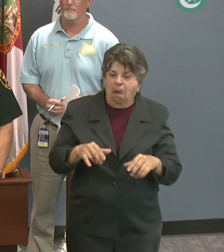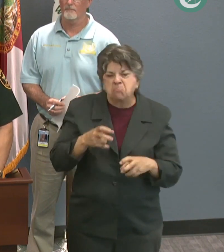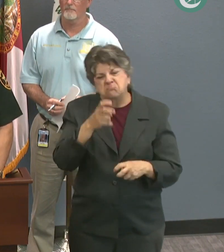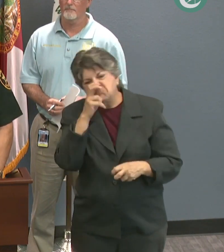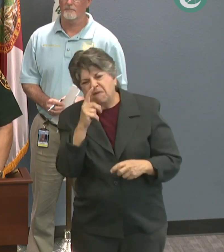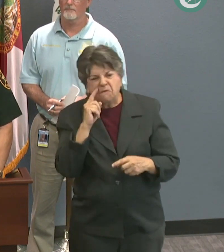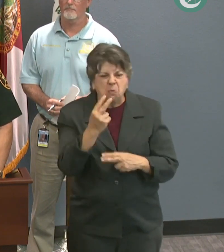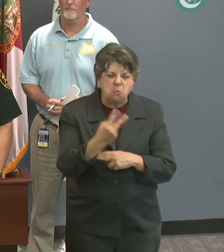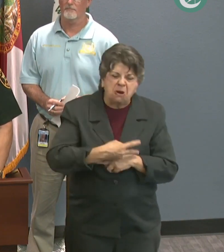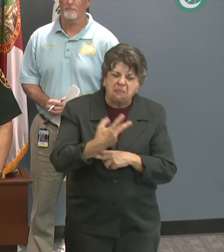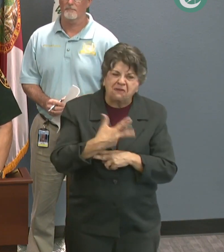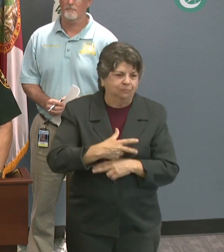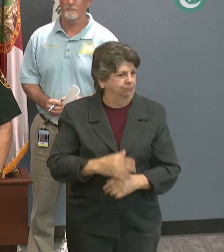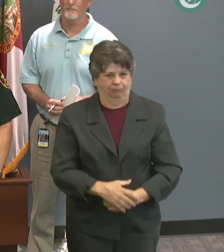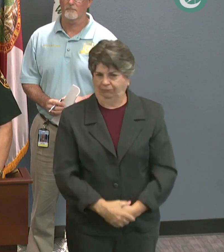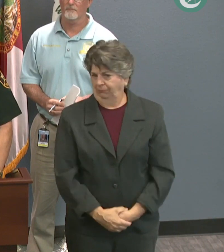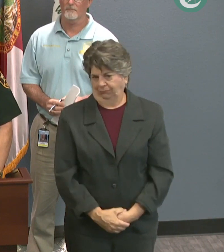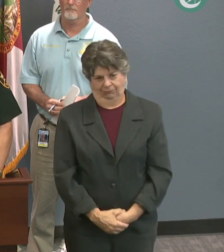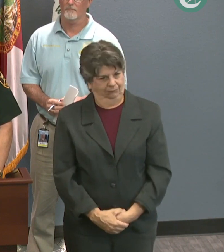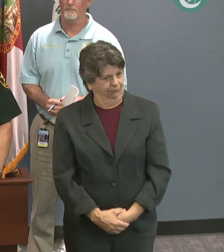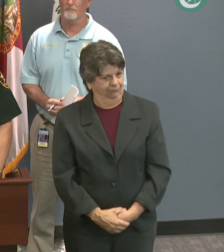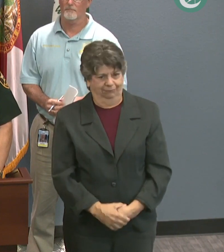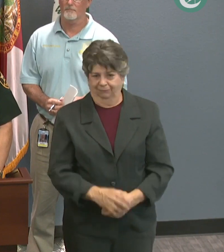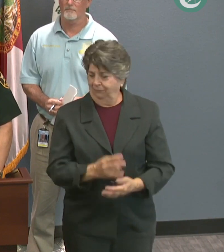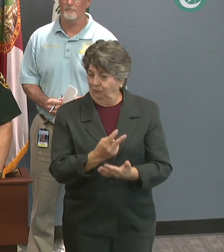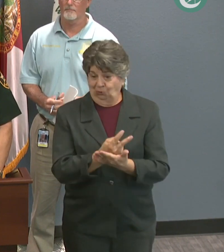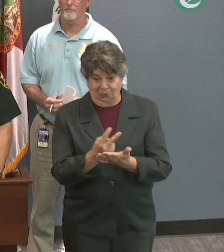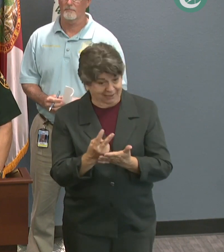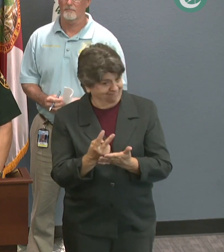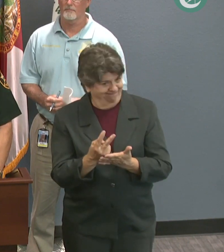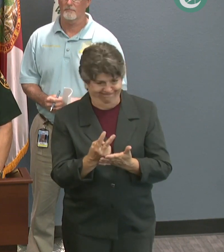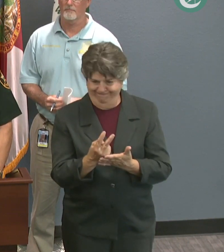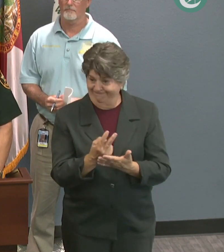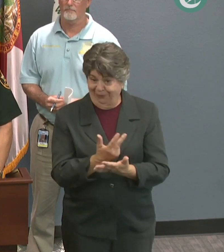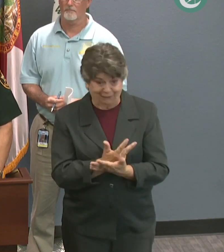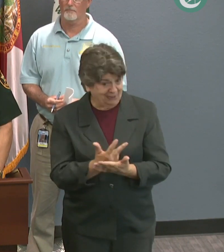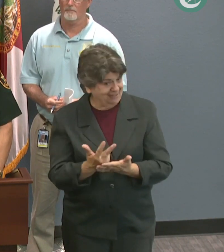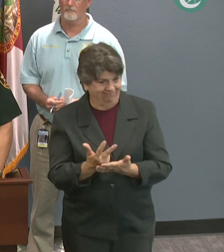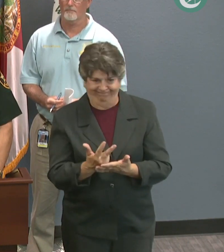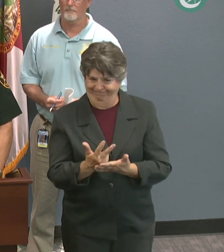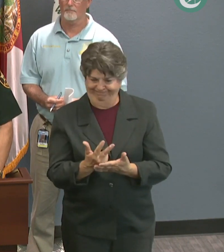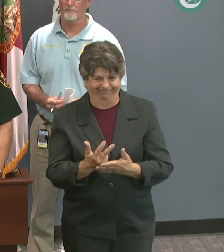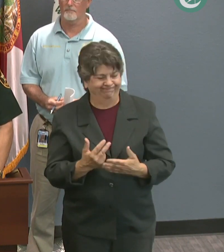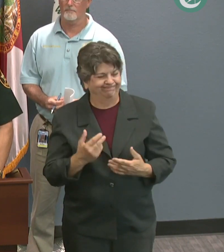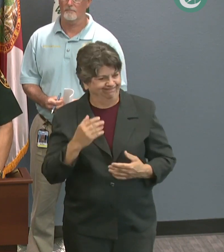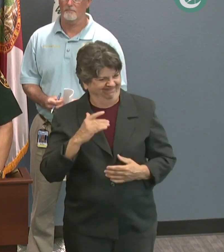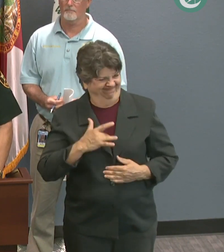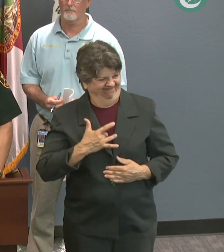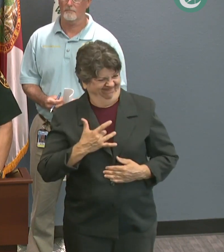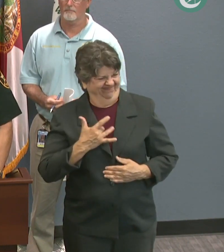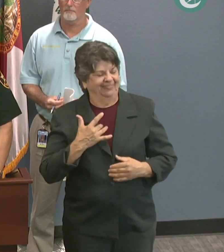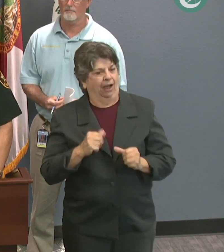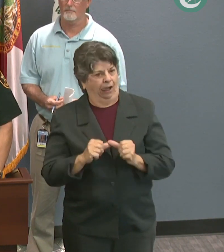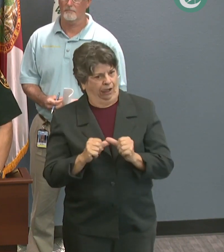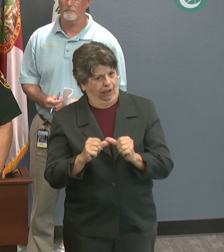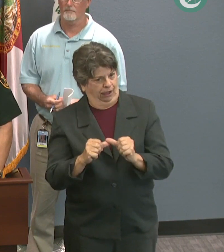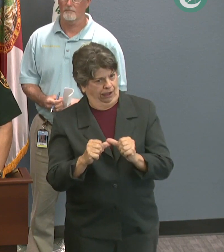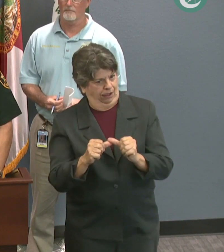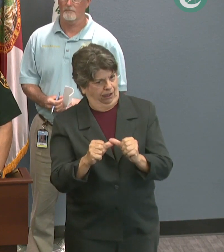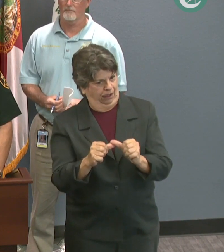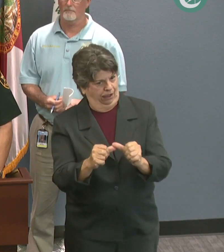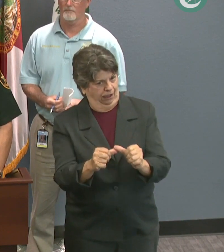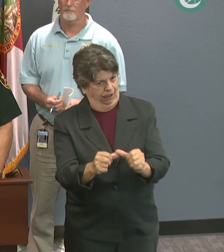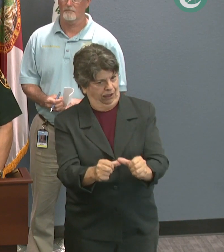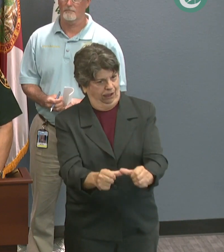not even 2 or 3 weeks. It's going to be an extended period of time, and so it's going to require a real change in lifestyle